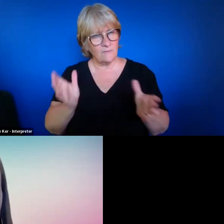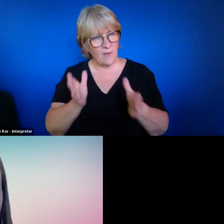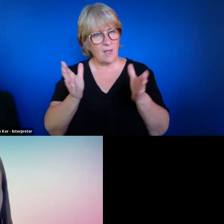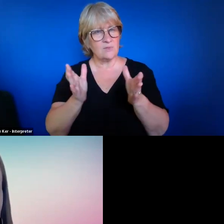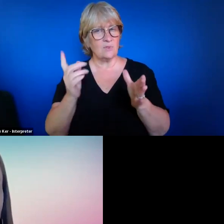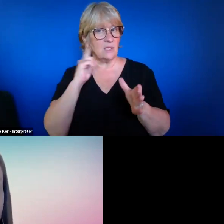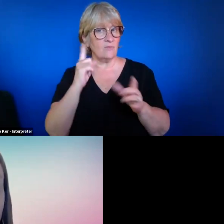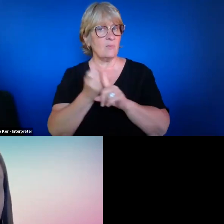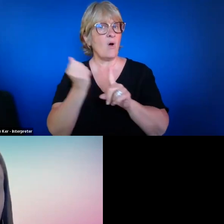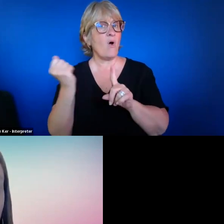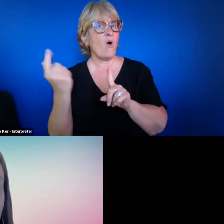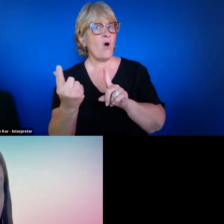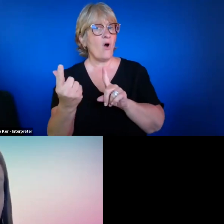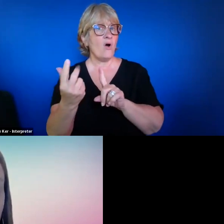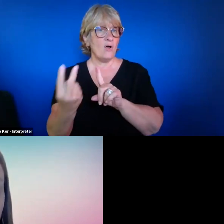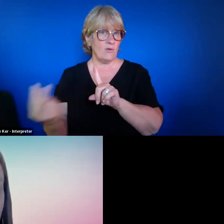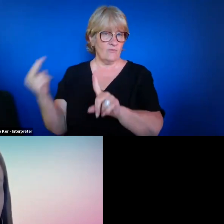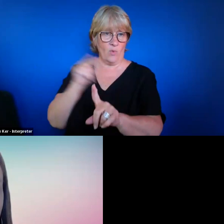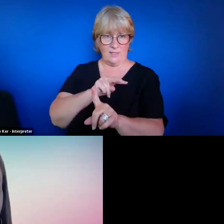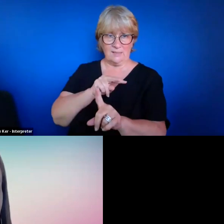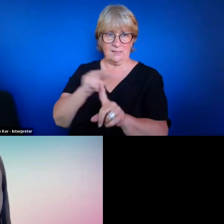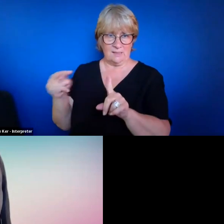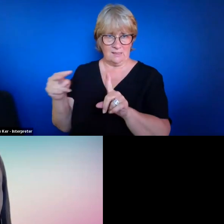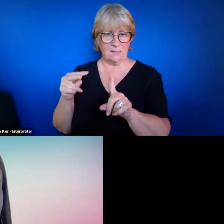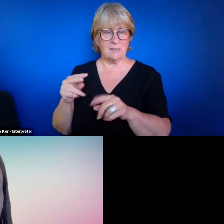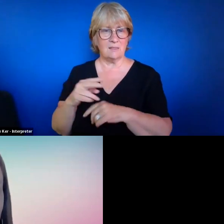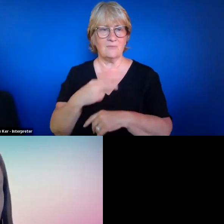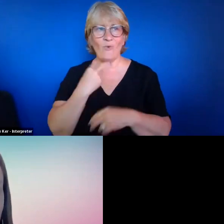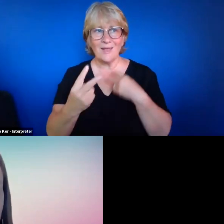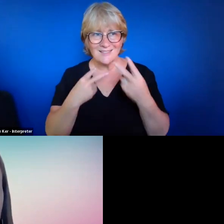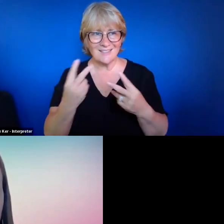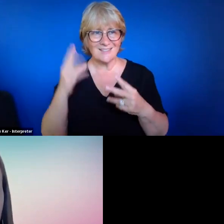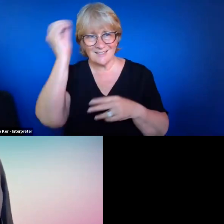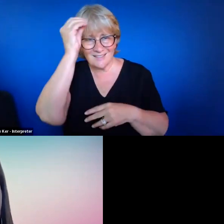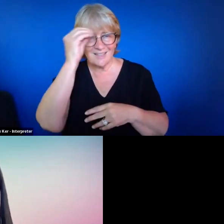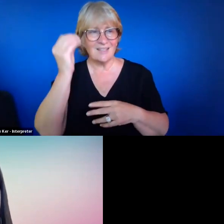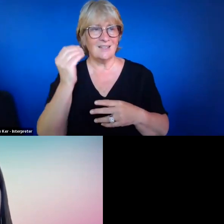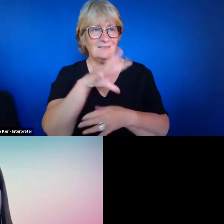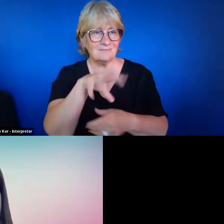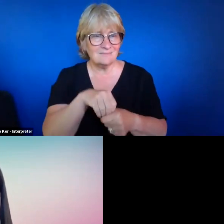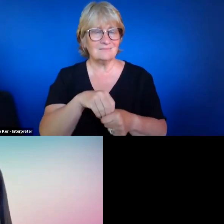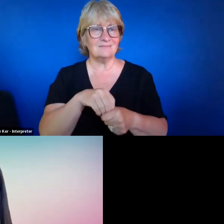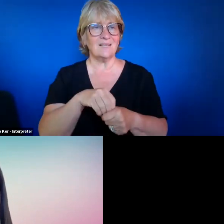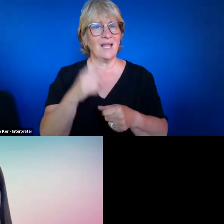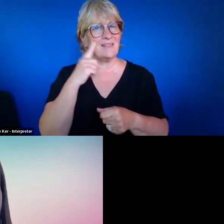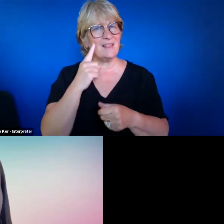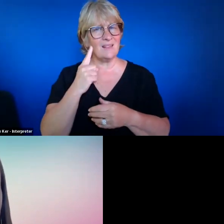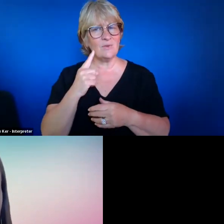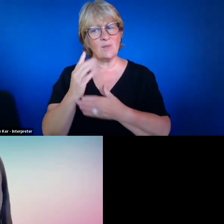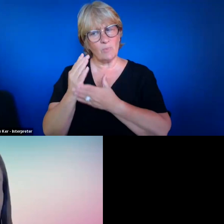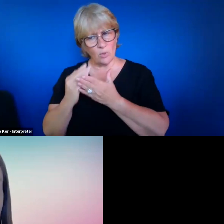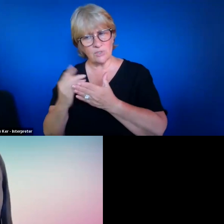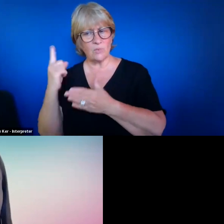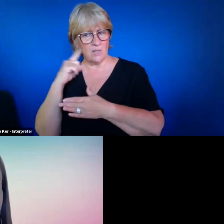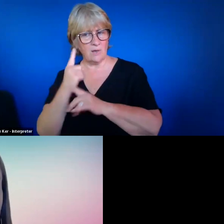all voices, all the members at that table. I see, I think there's a portion who we're hearing from, but I